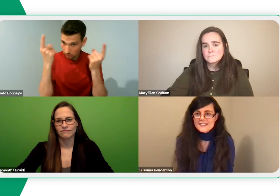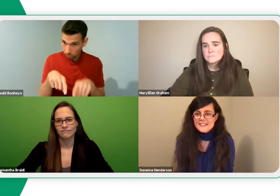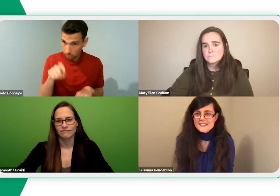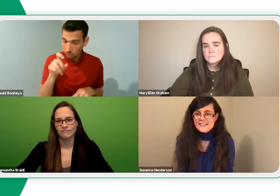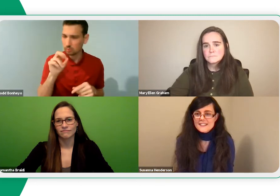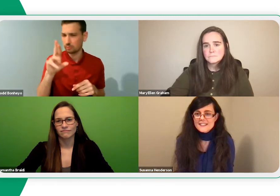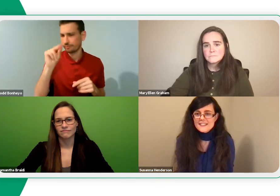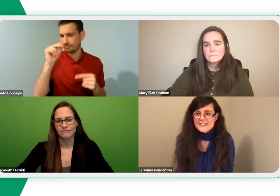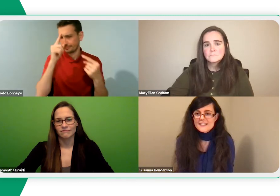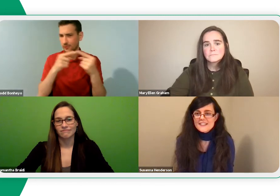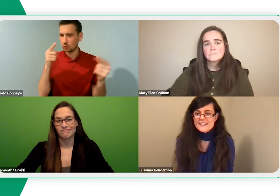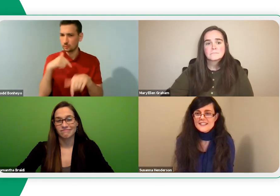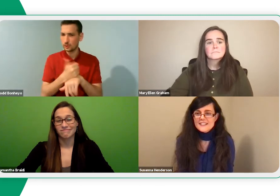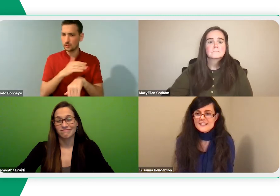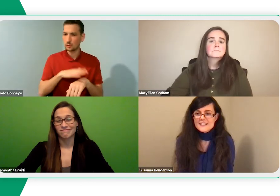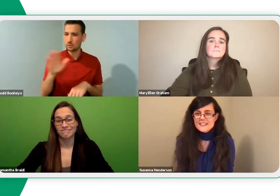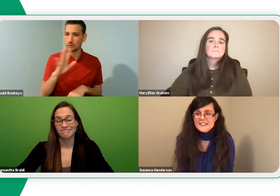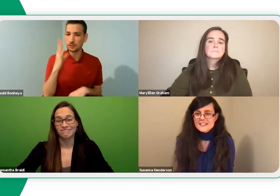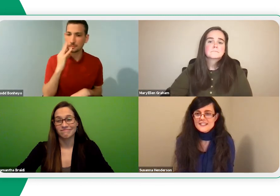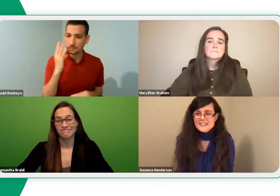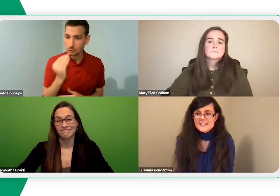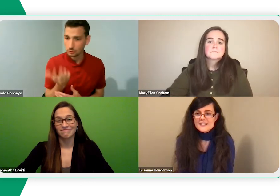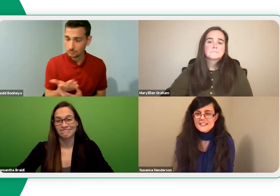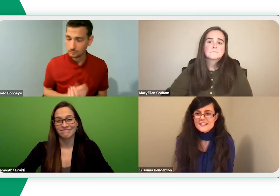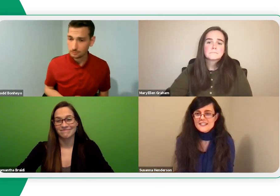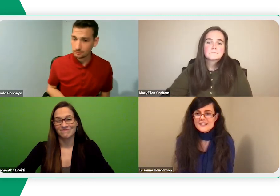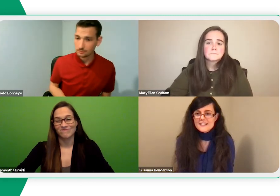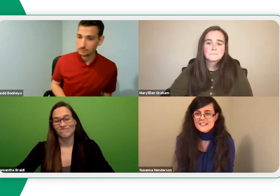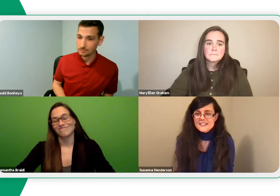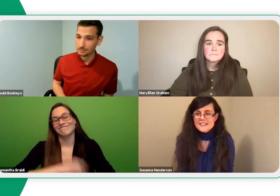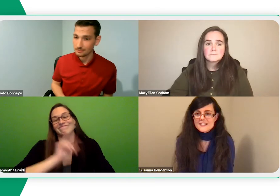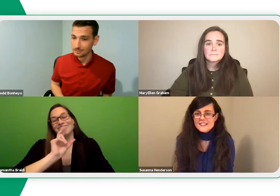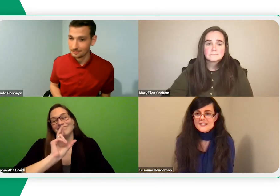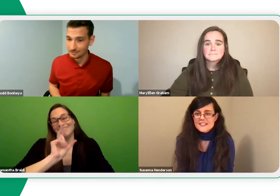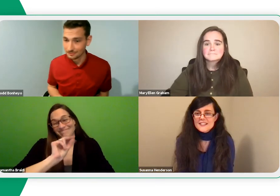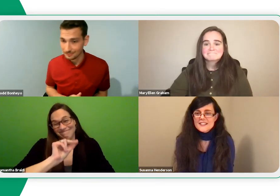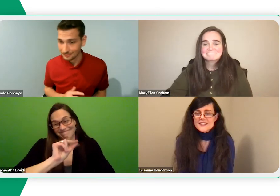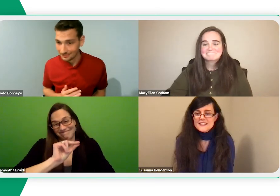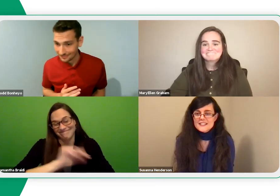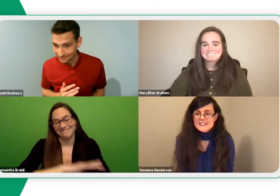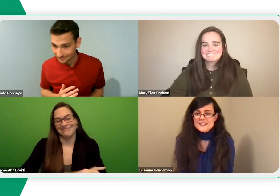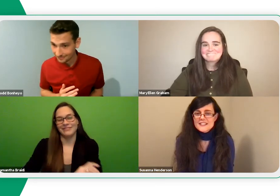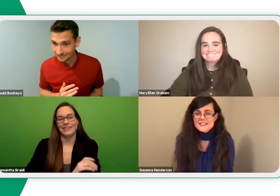understanding of the English language, and they struggle a little bit more. Do you think that that's true?